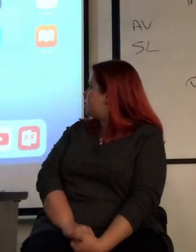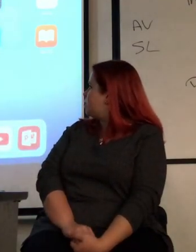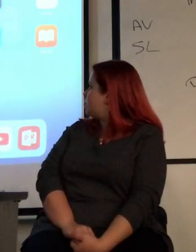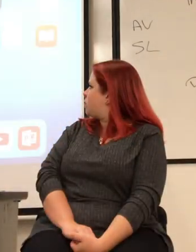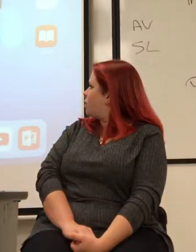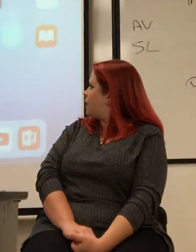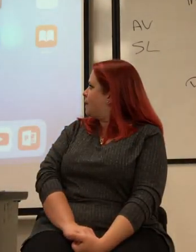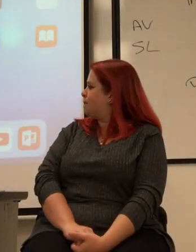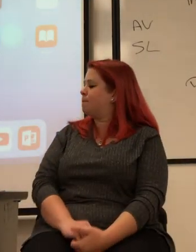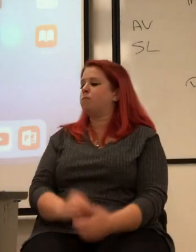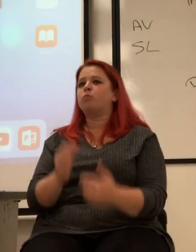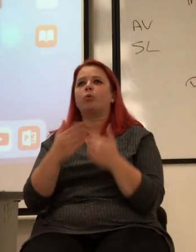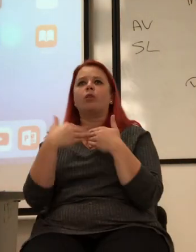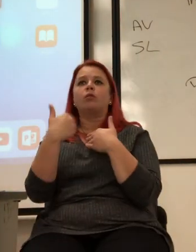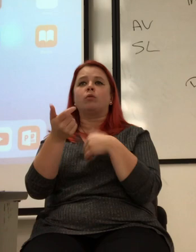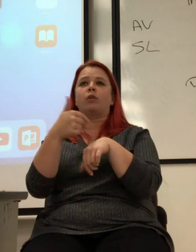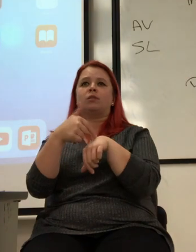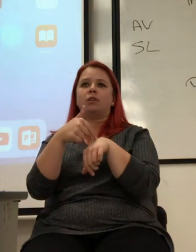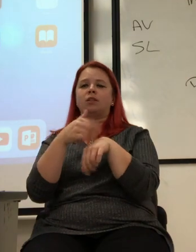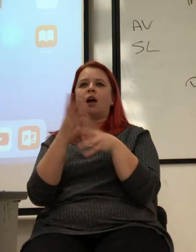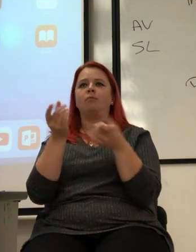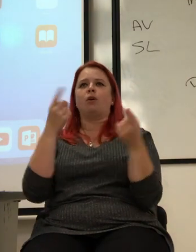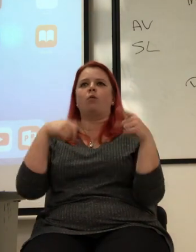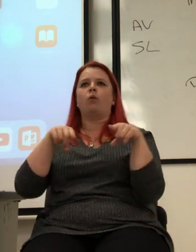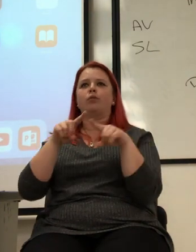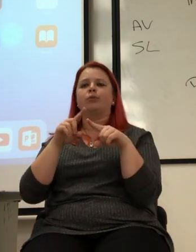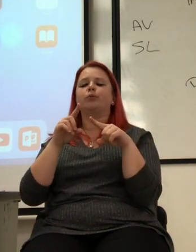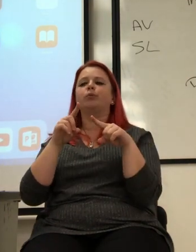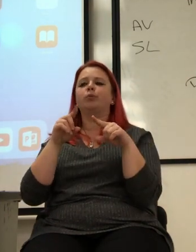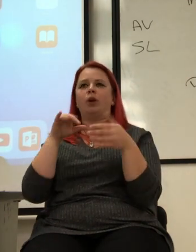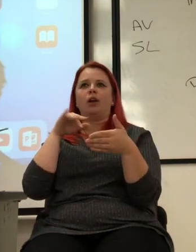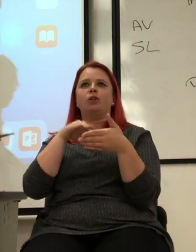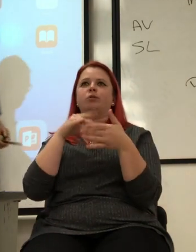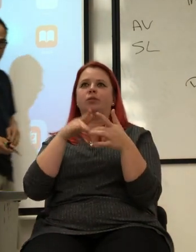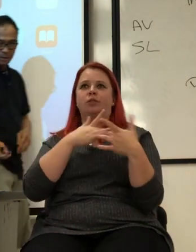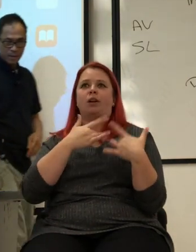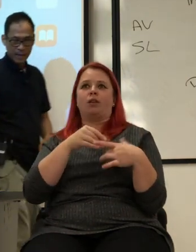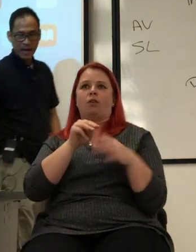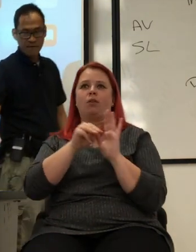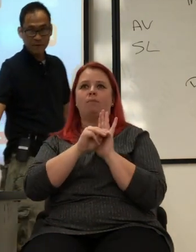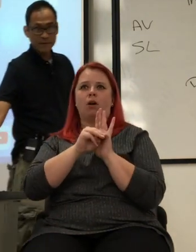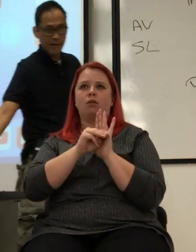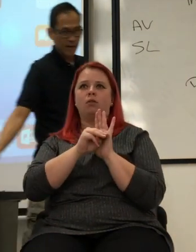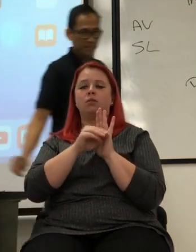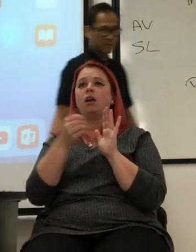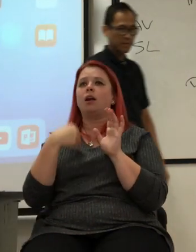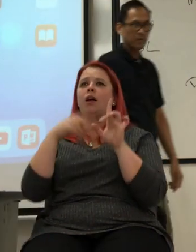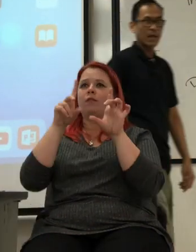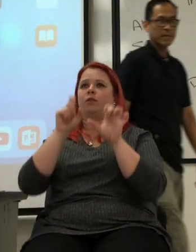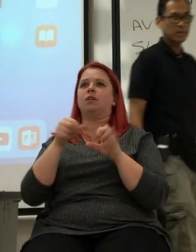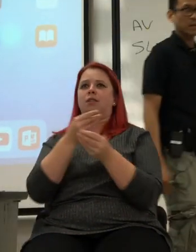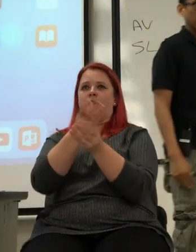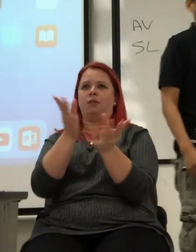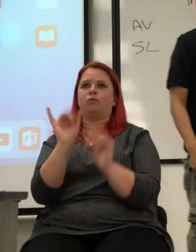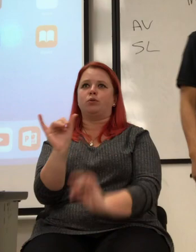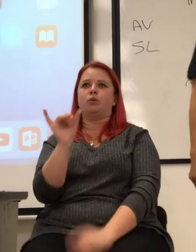And for the rest of the time that remains, I'm going to give you time to study the R models. And I have your exams if